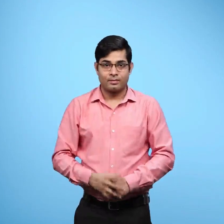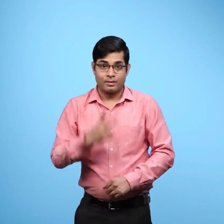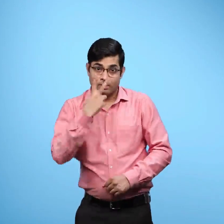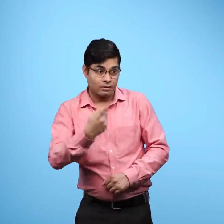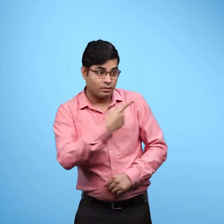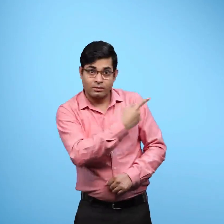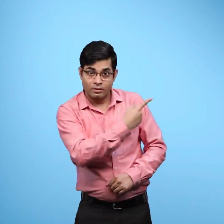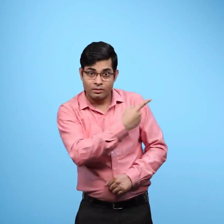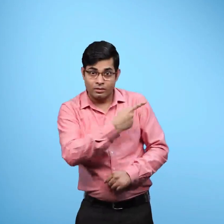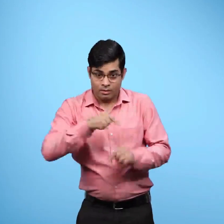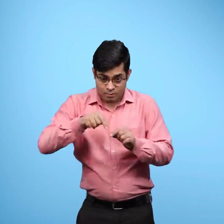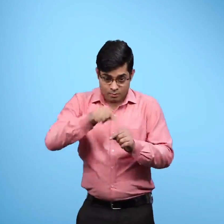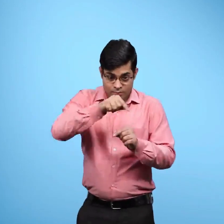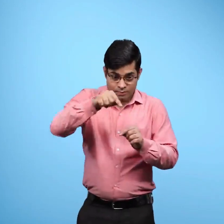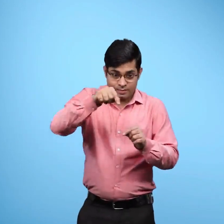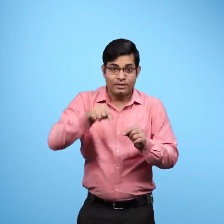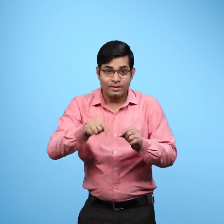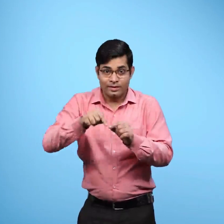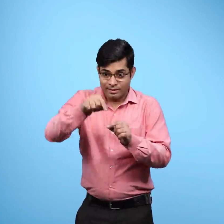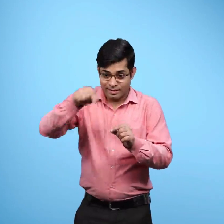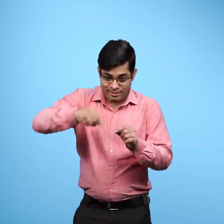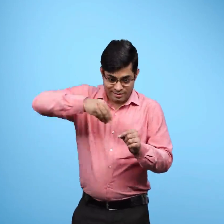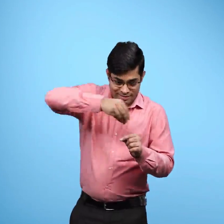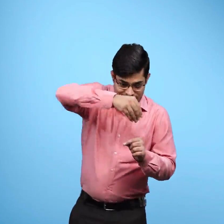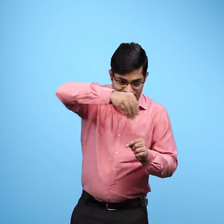to join the dots in straight lines.